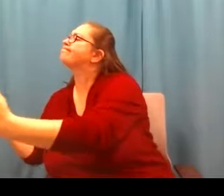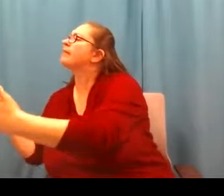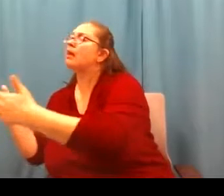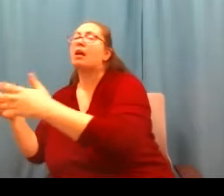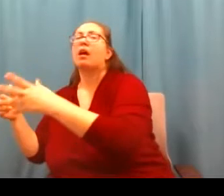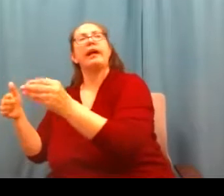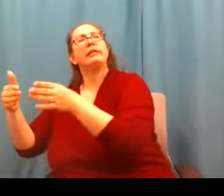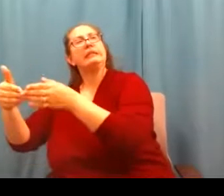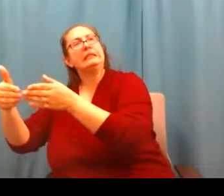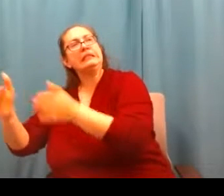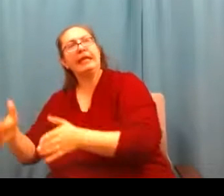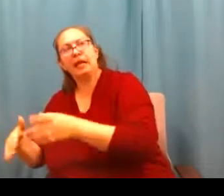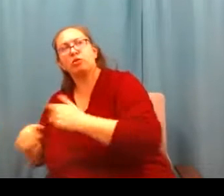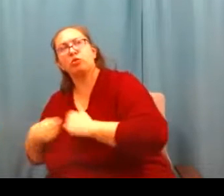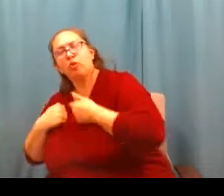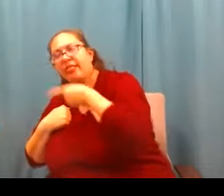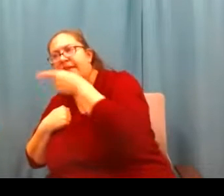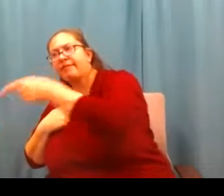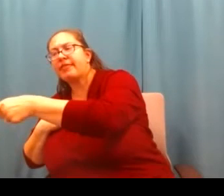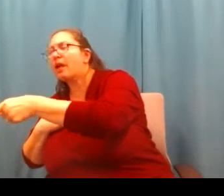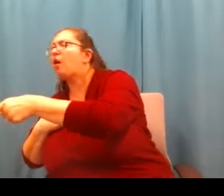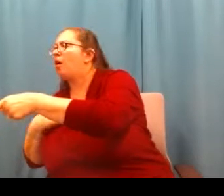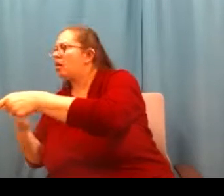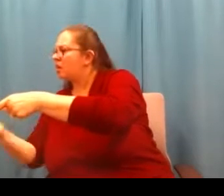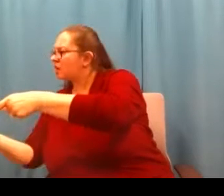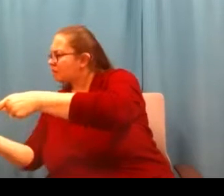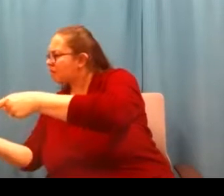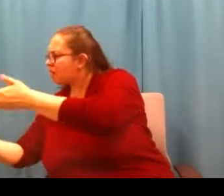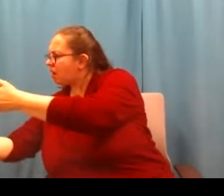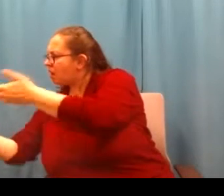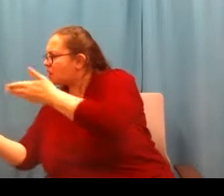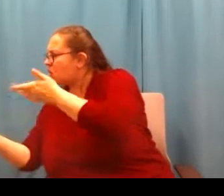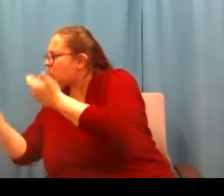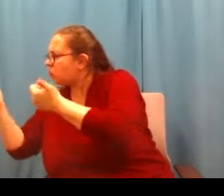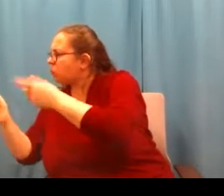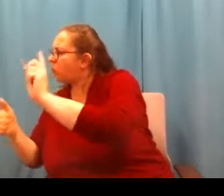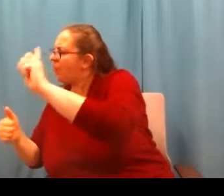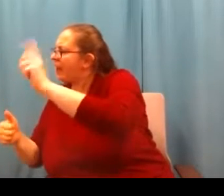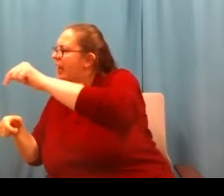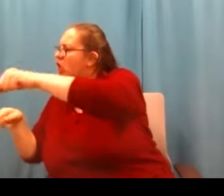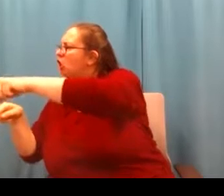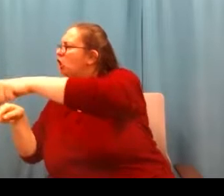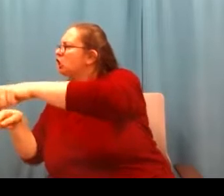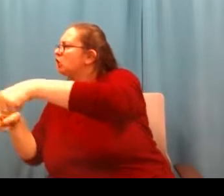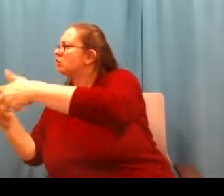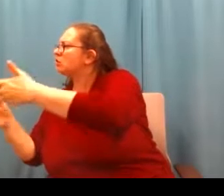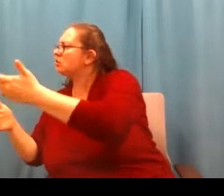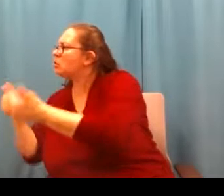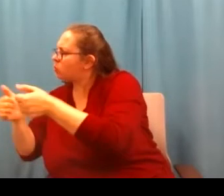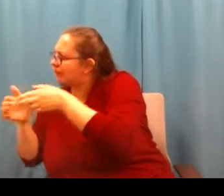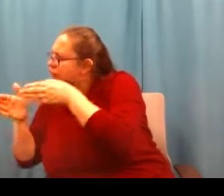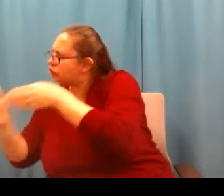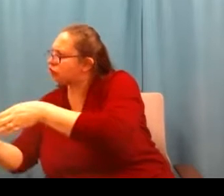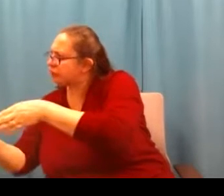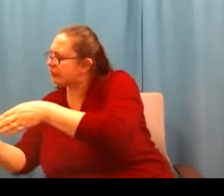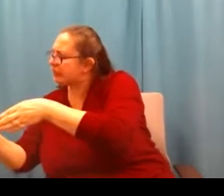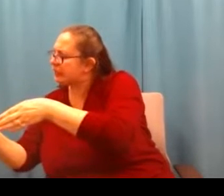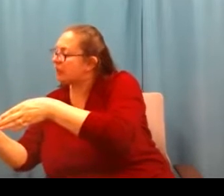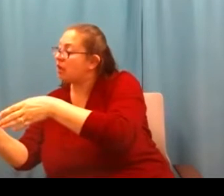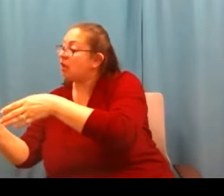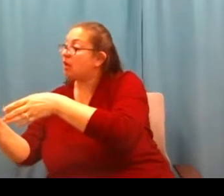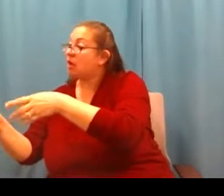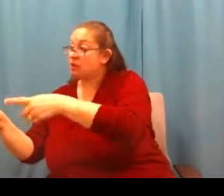neighbors, make a proposal for what block or what section of a street that business community and